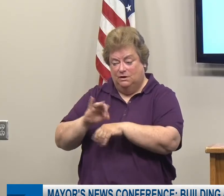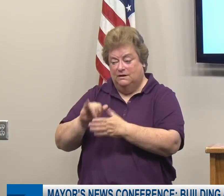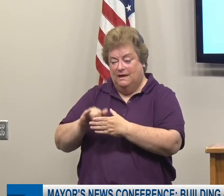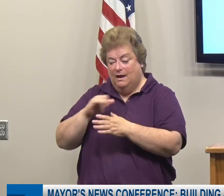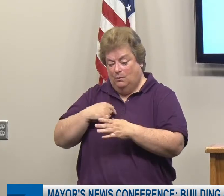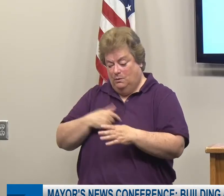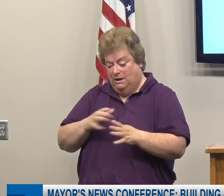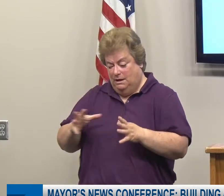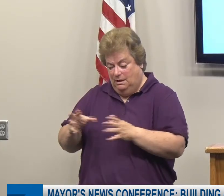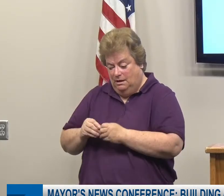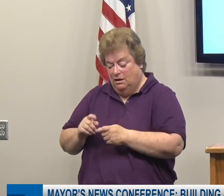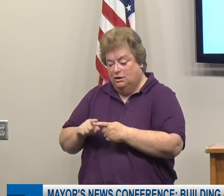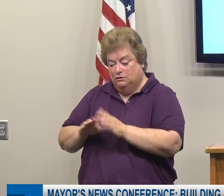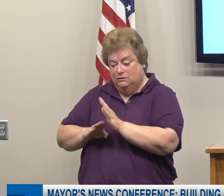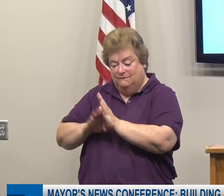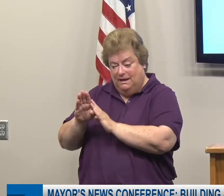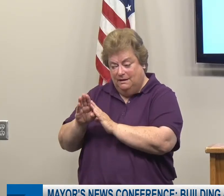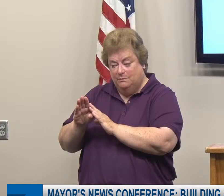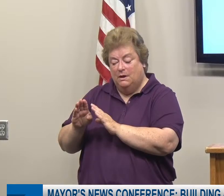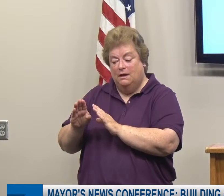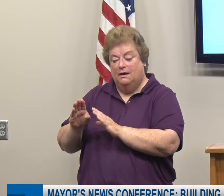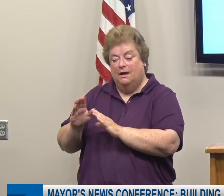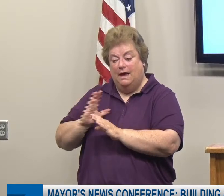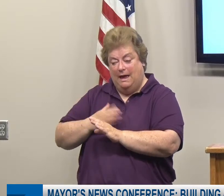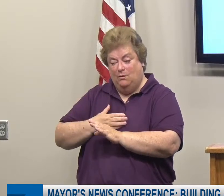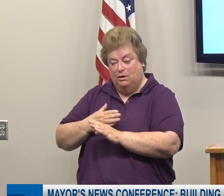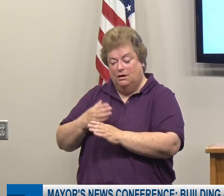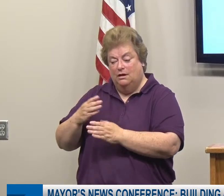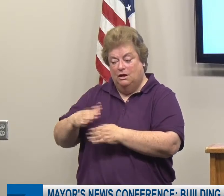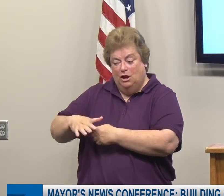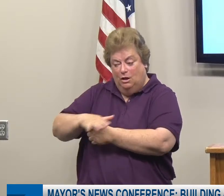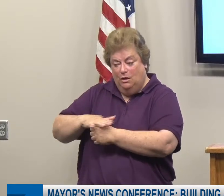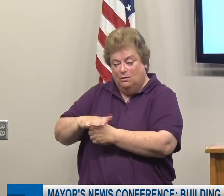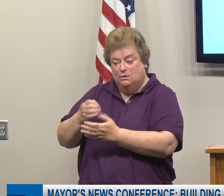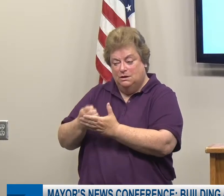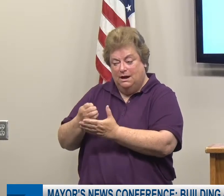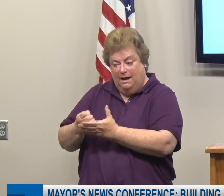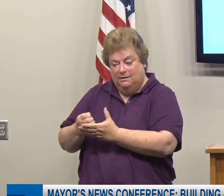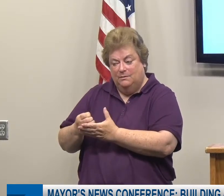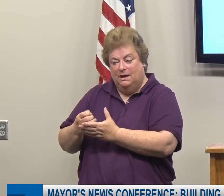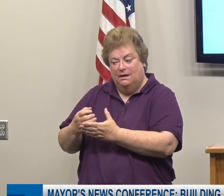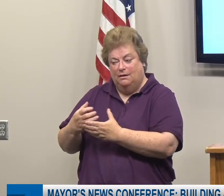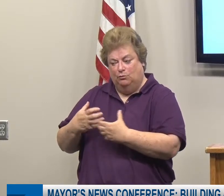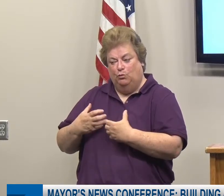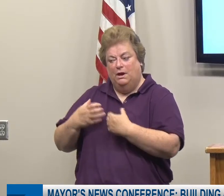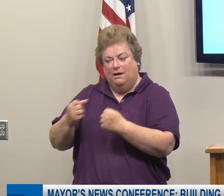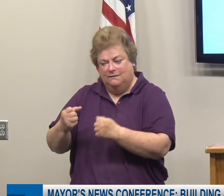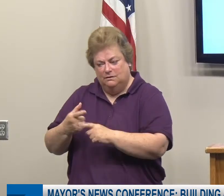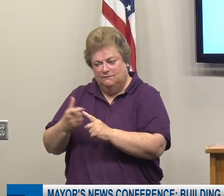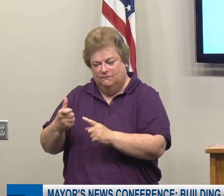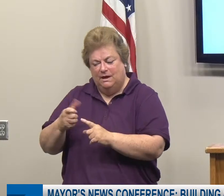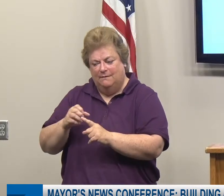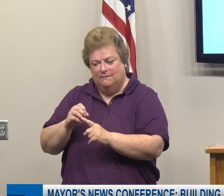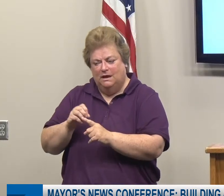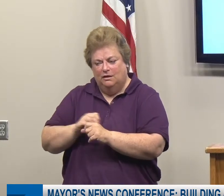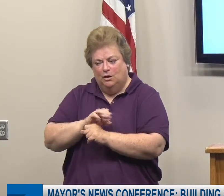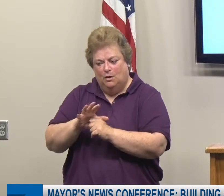to develop strategies to help our local economy recover from the pandemic, is to foster